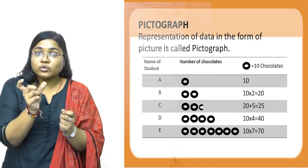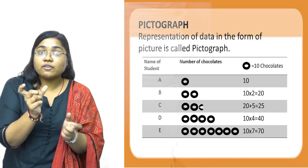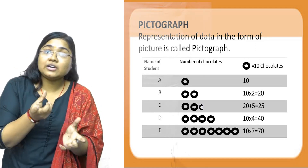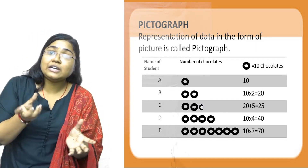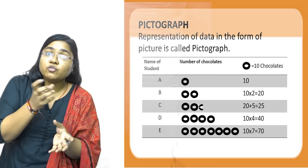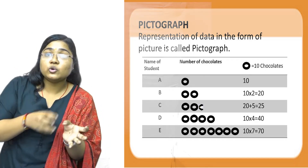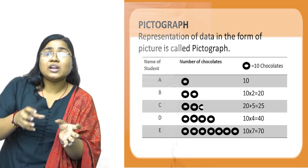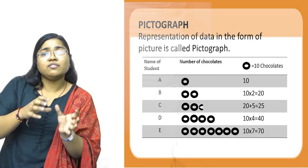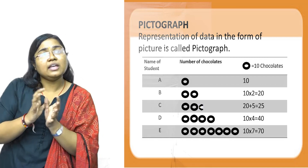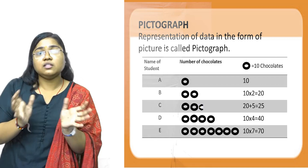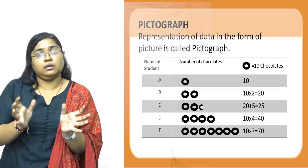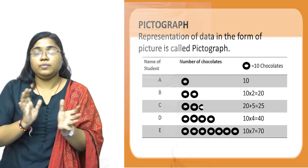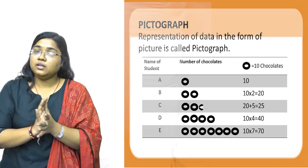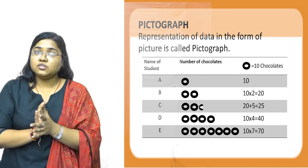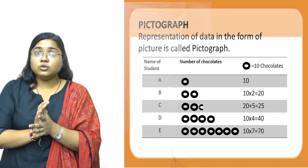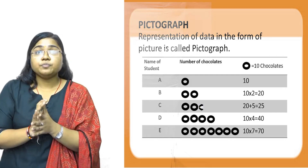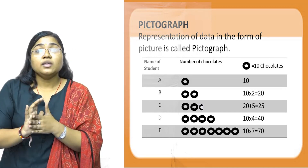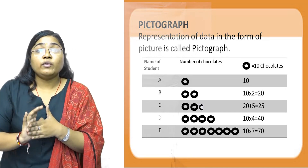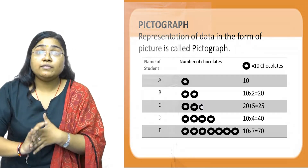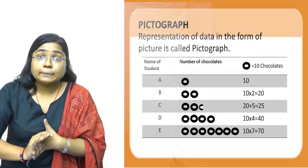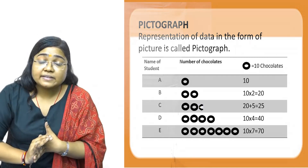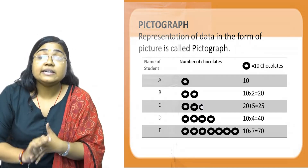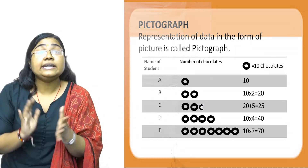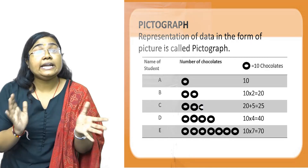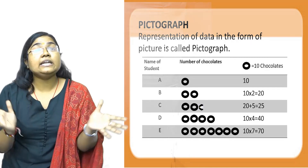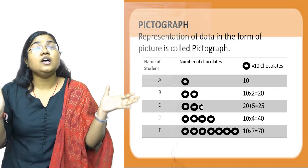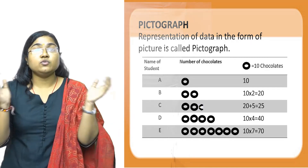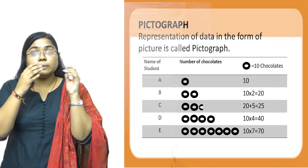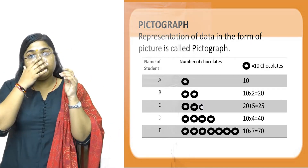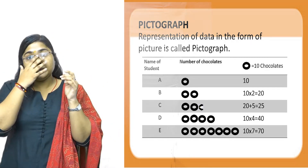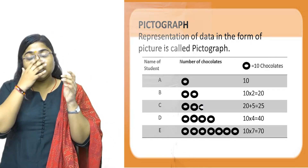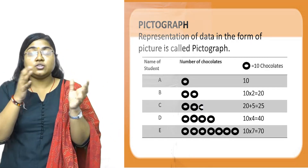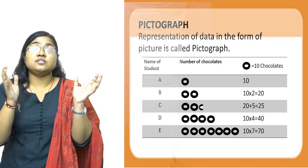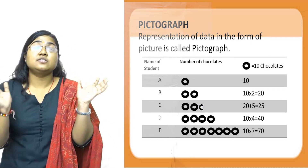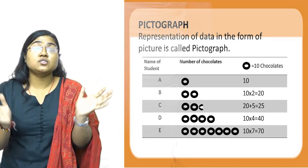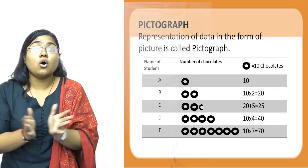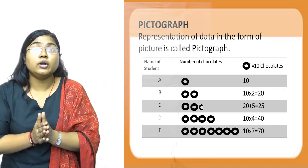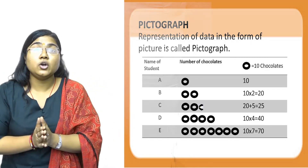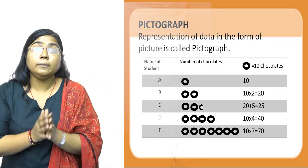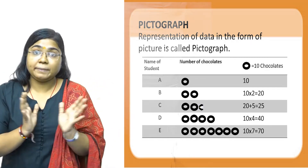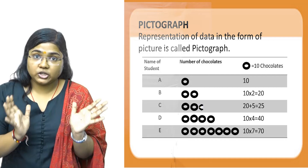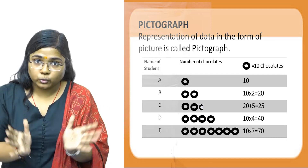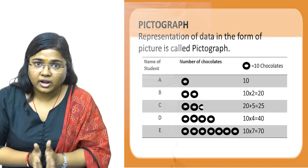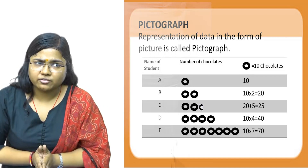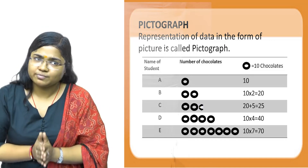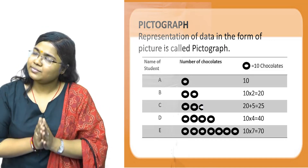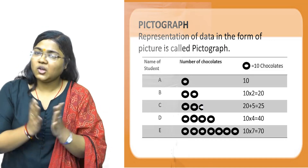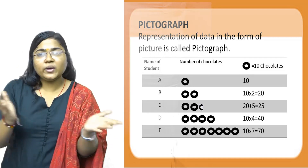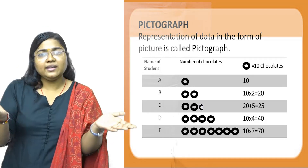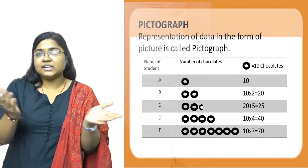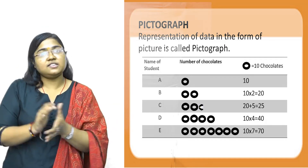your photograph, cutted photograph, anything. So when we represent data using pictures is called your